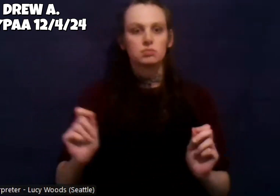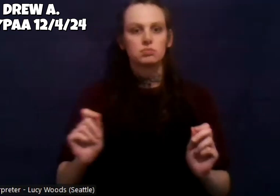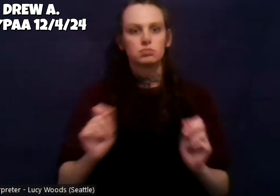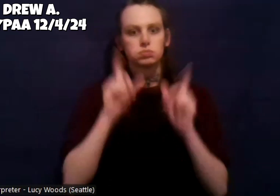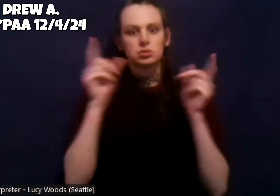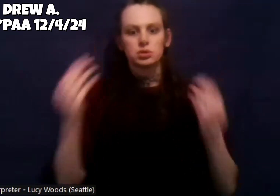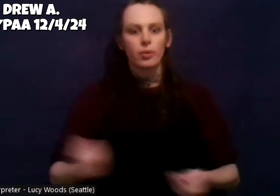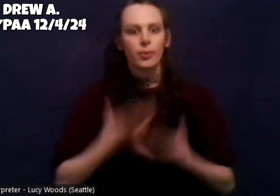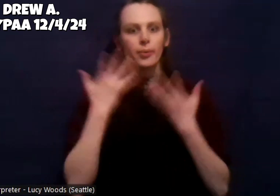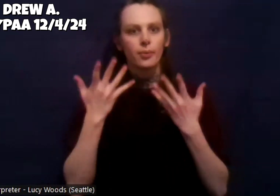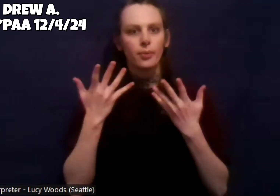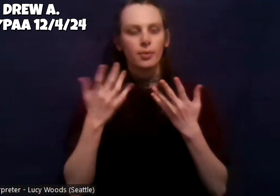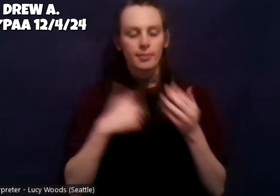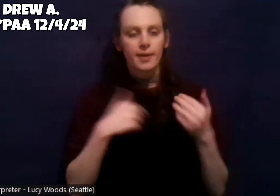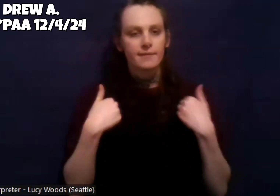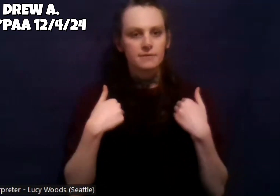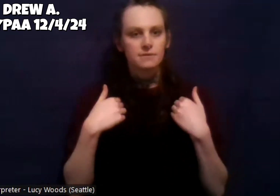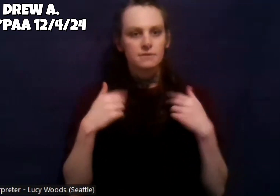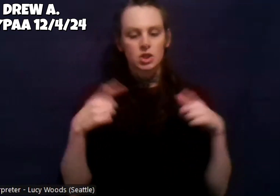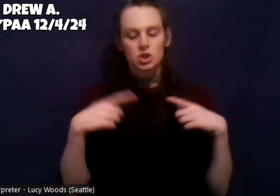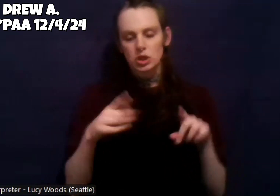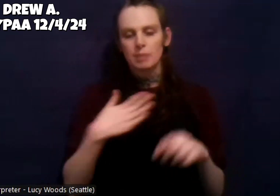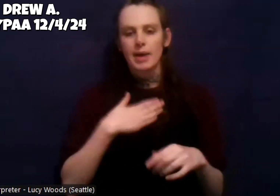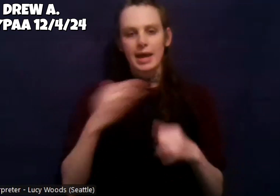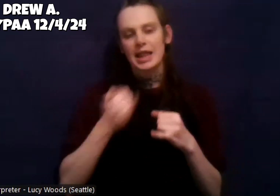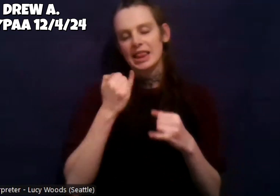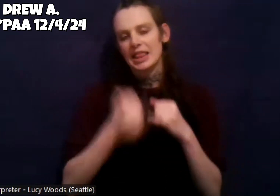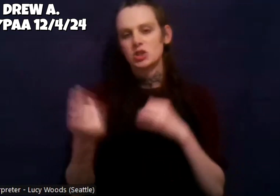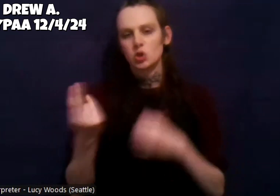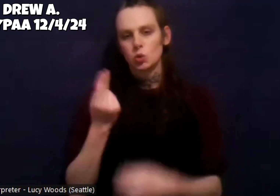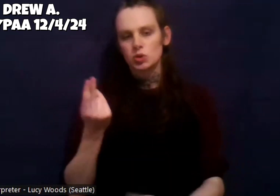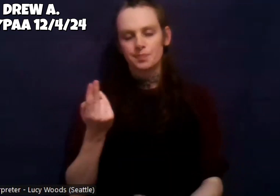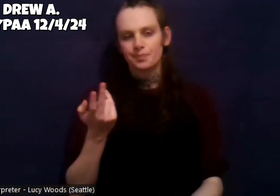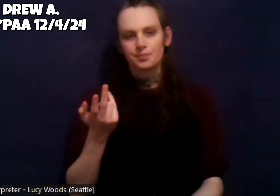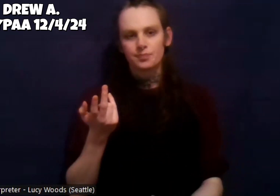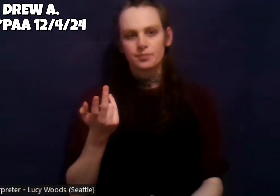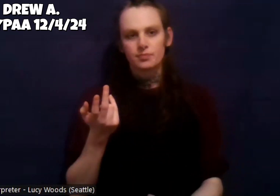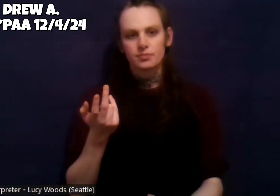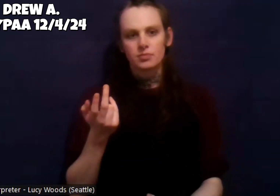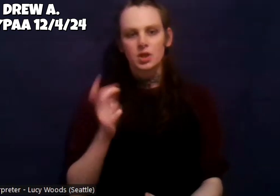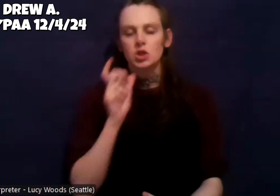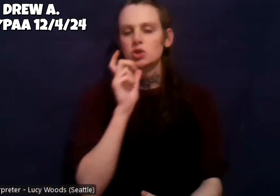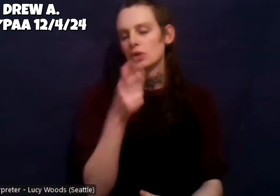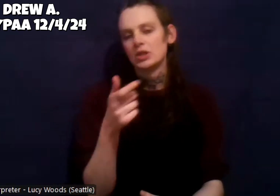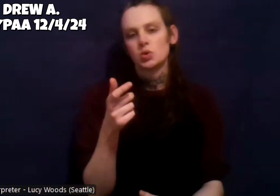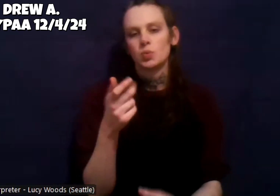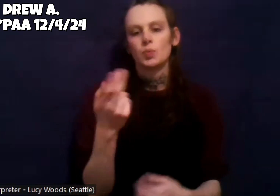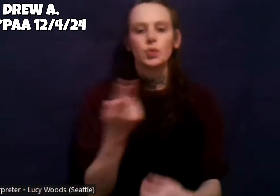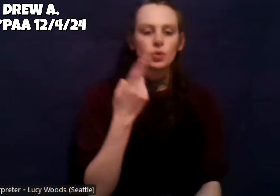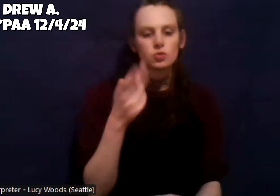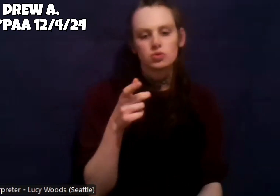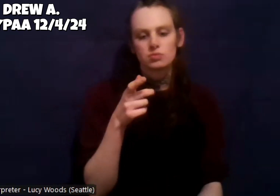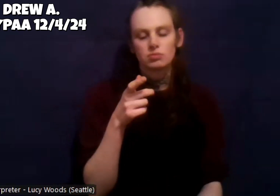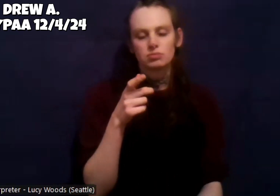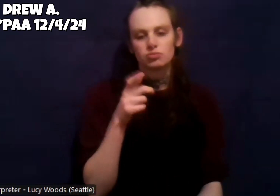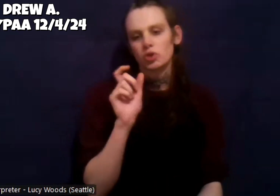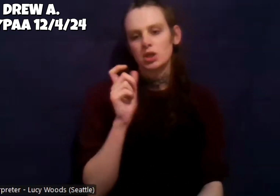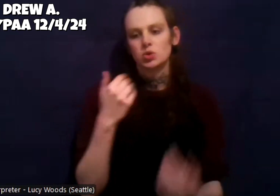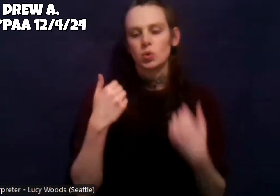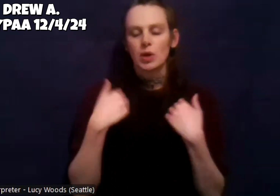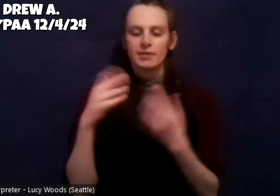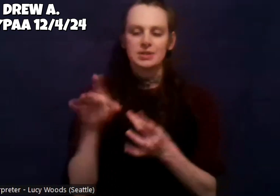use, which you don't need to have. Um, you don't need to use to have a spiritual awakening. I think the universe just threw me a